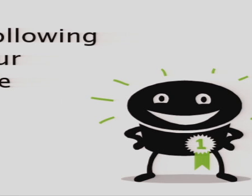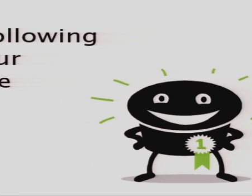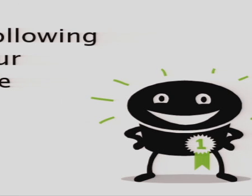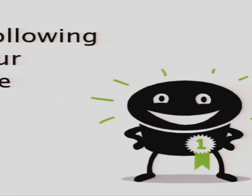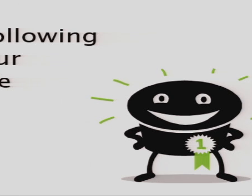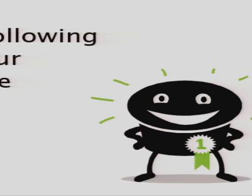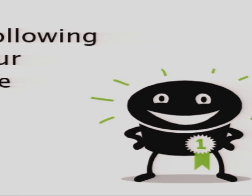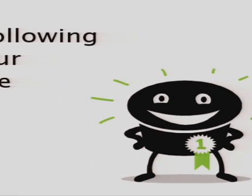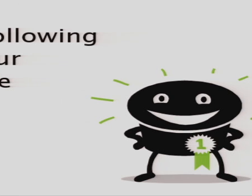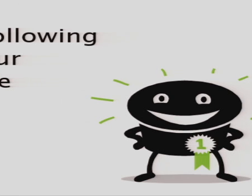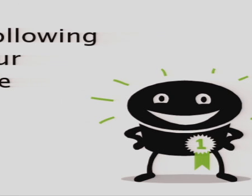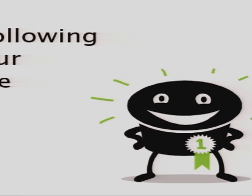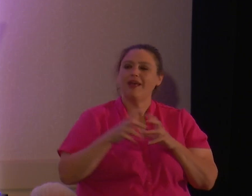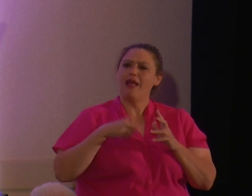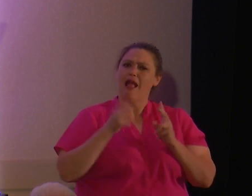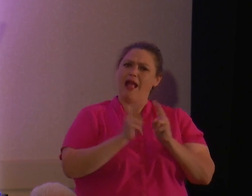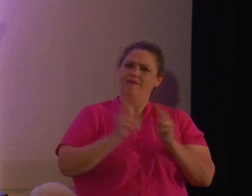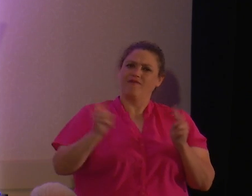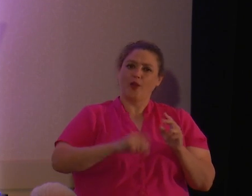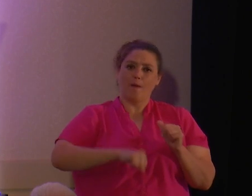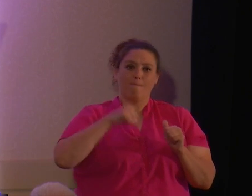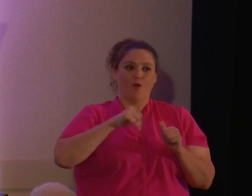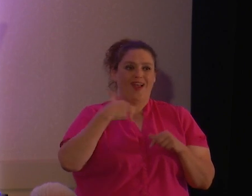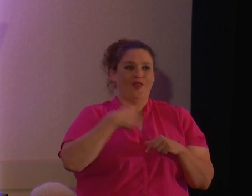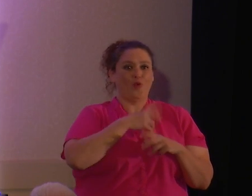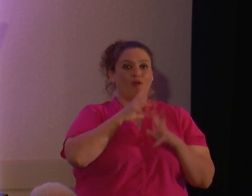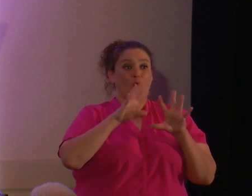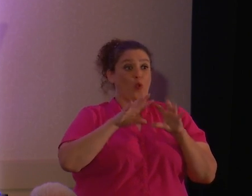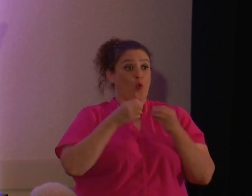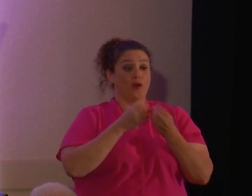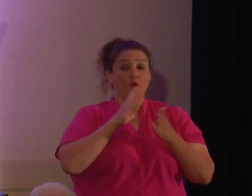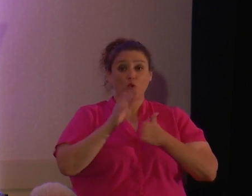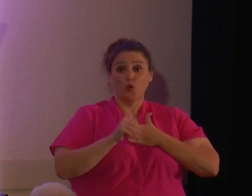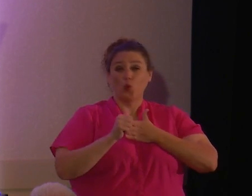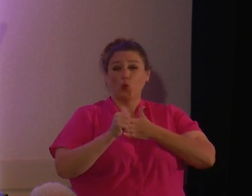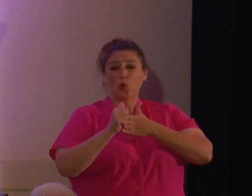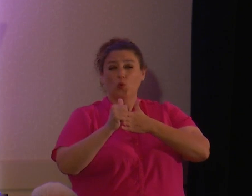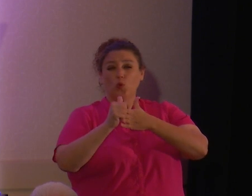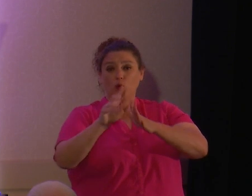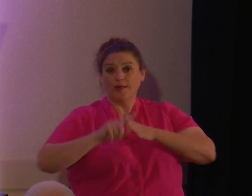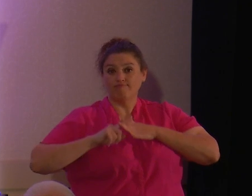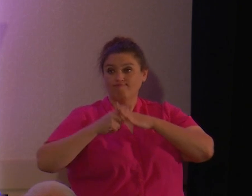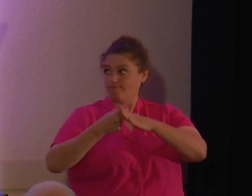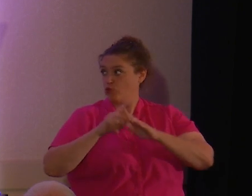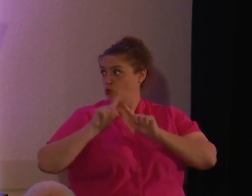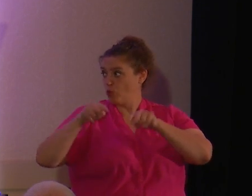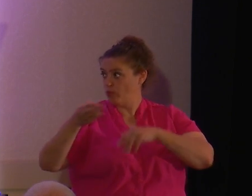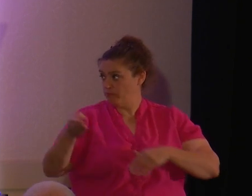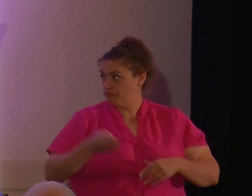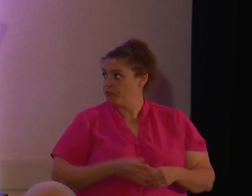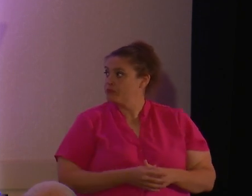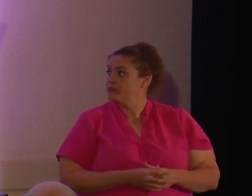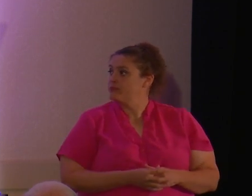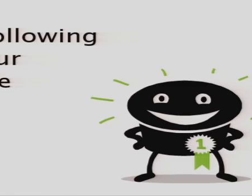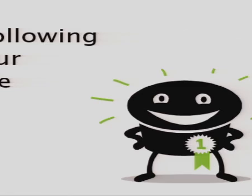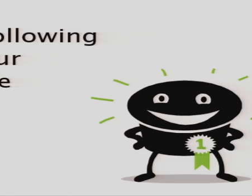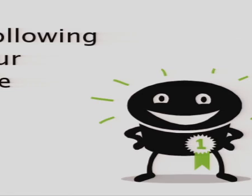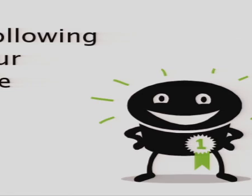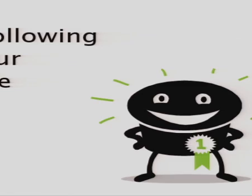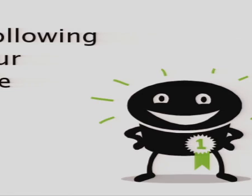ground. And I'm very proud to have been the organization that led the way in that place. Now,